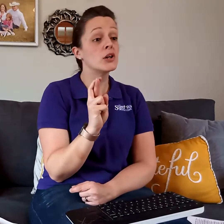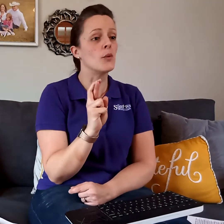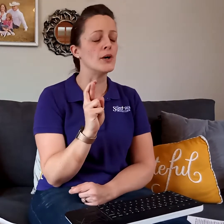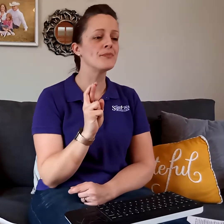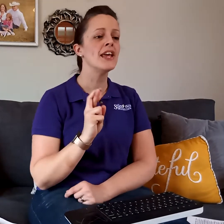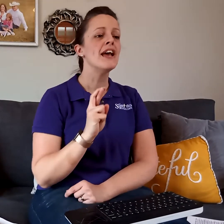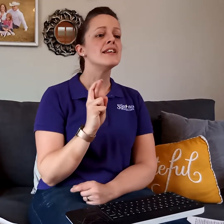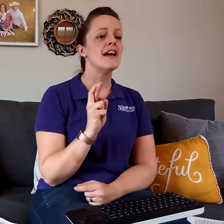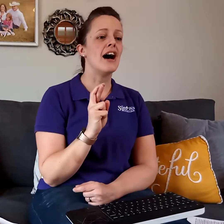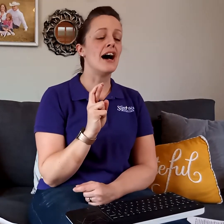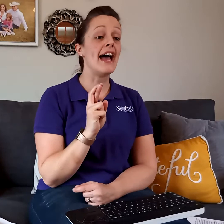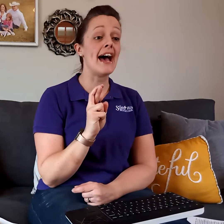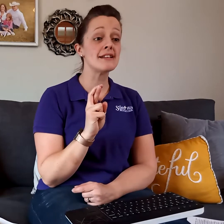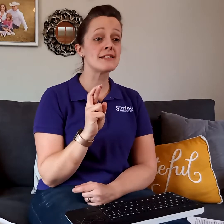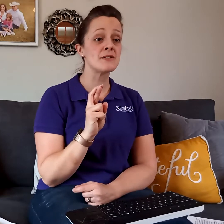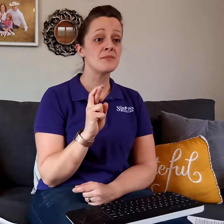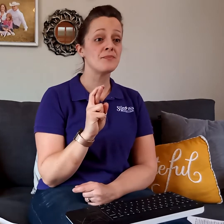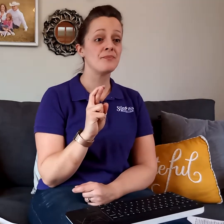well. S.